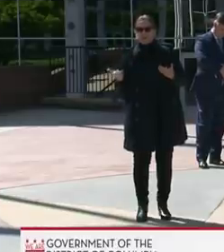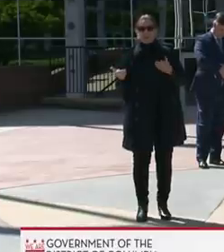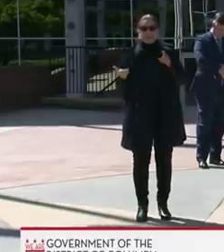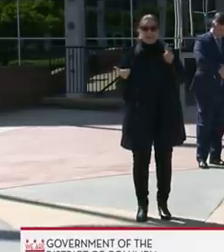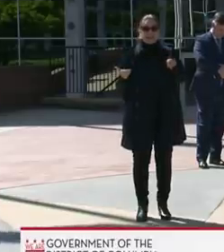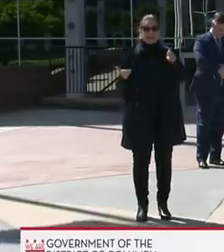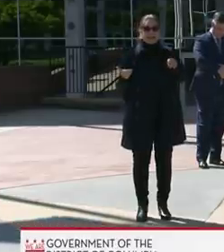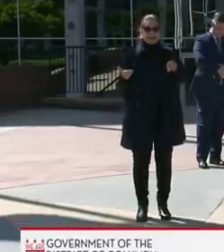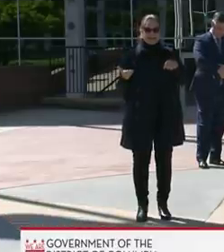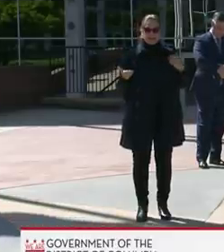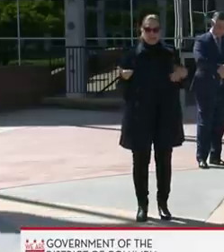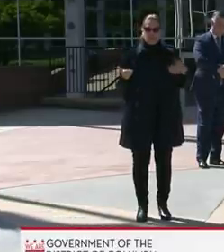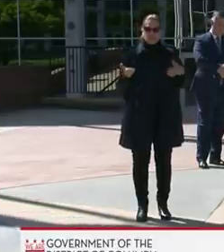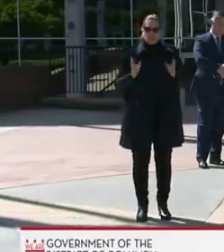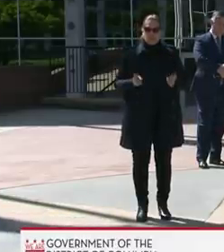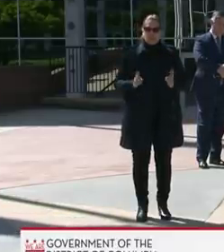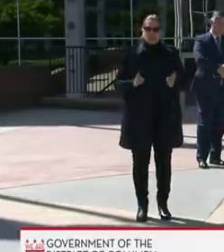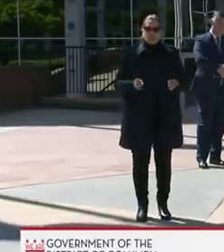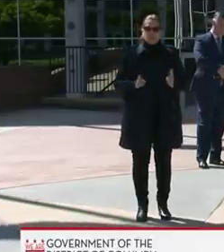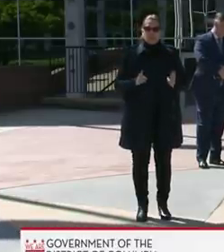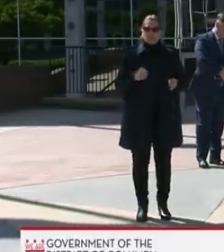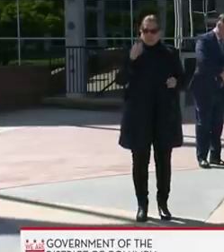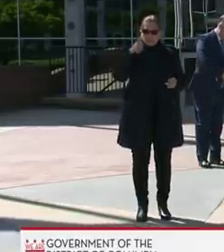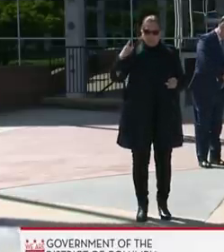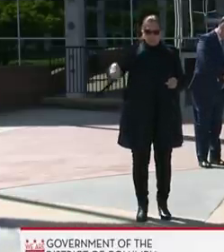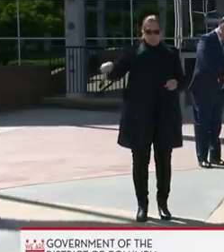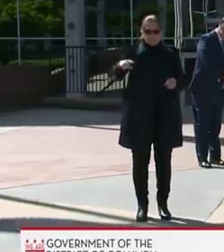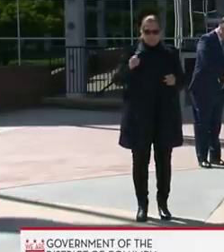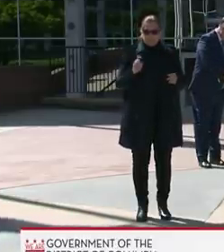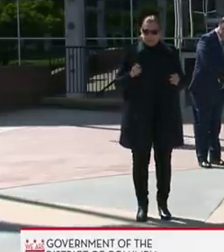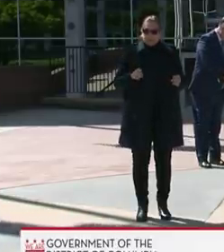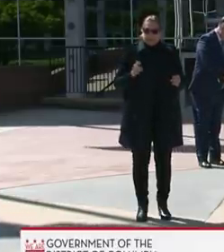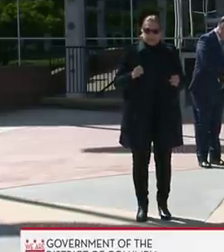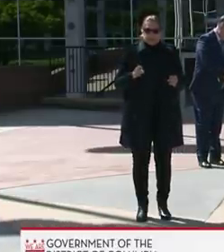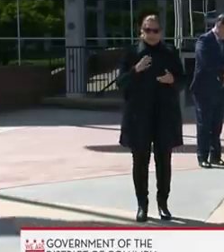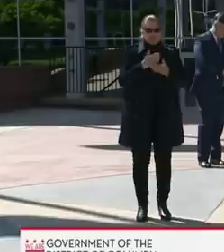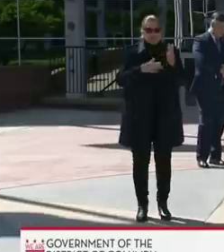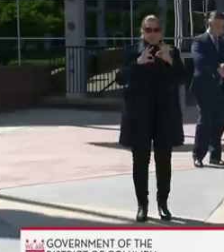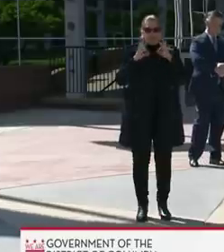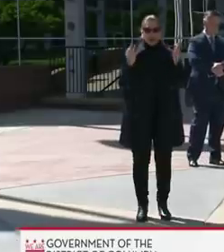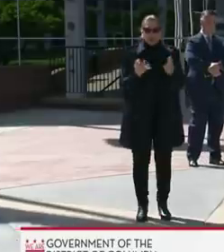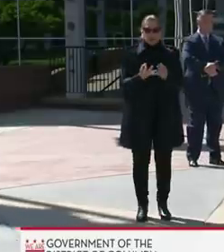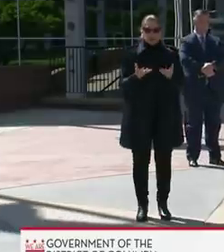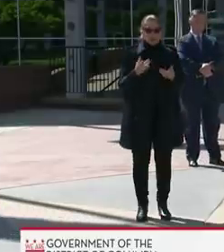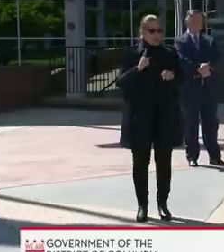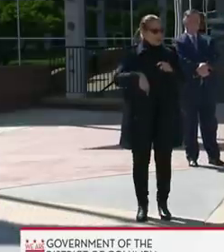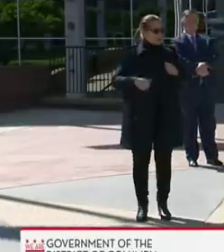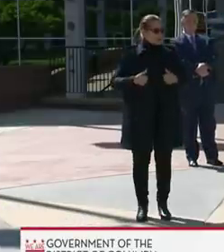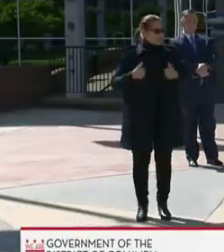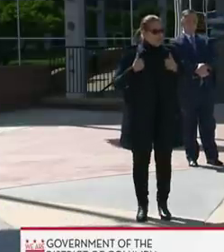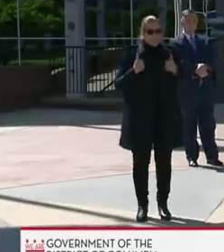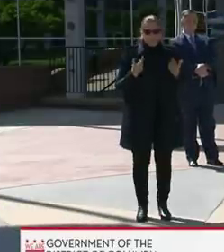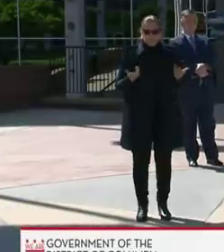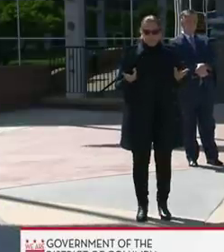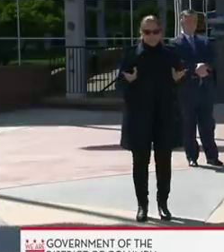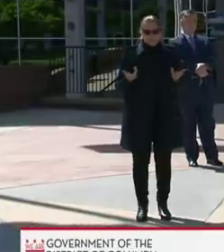that days are critical to some families. Weeks certainly are more problematic.